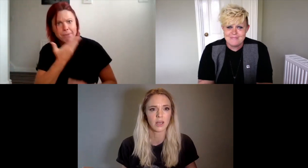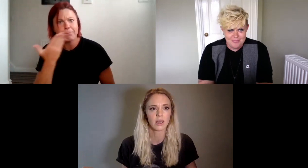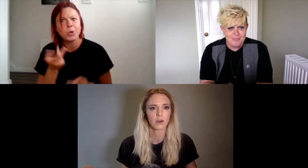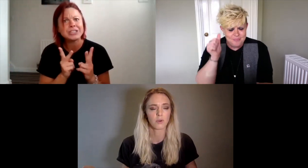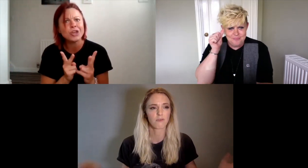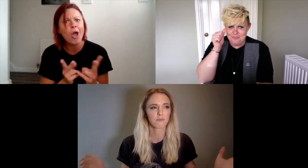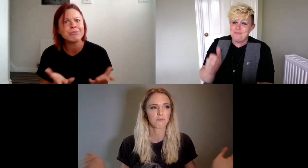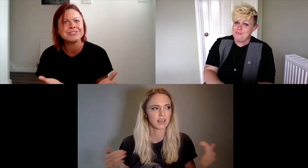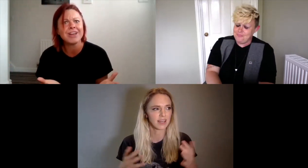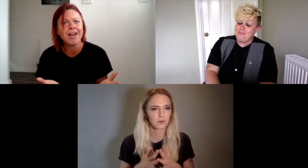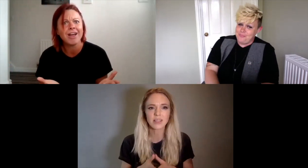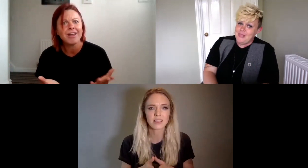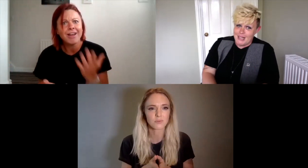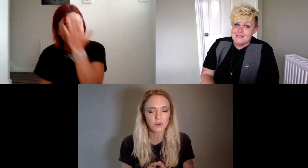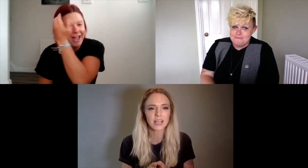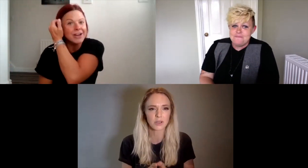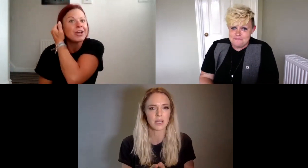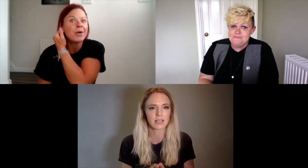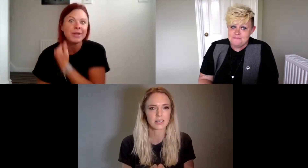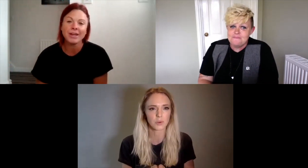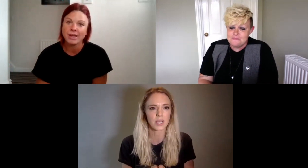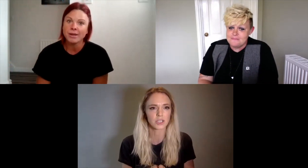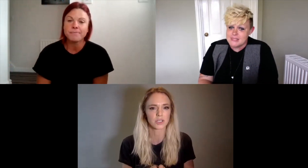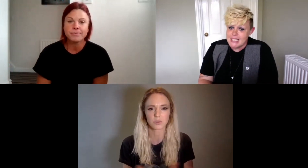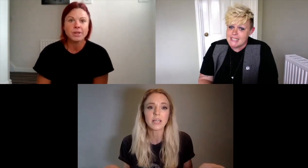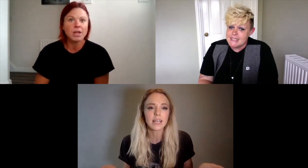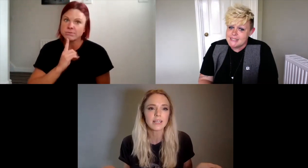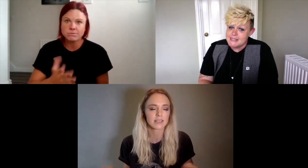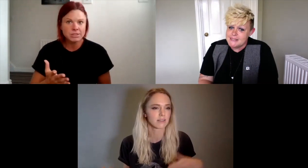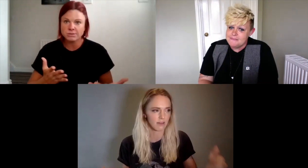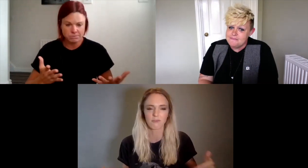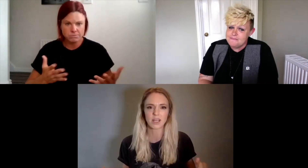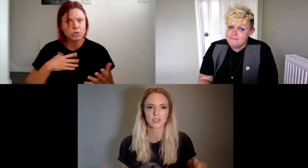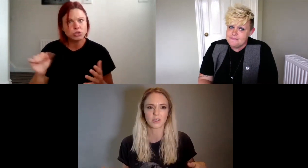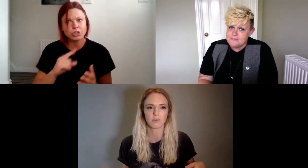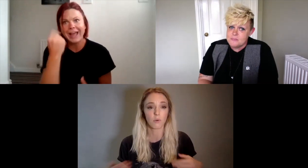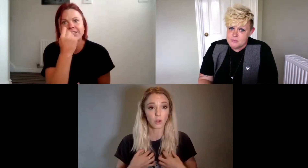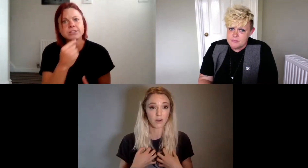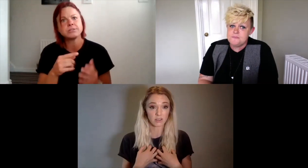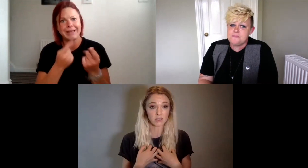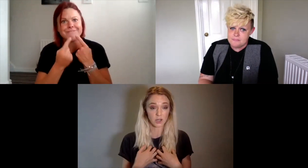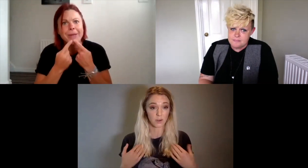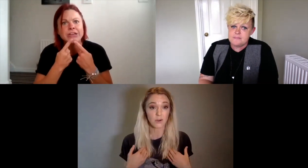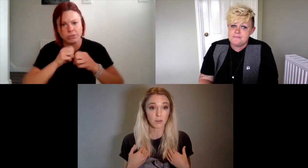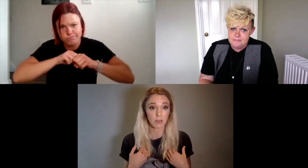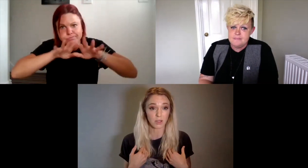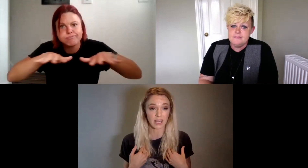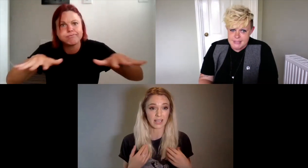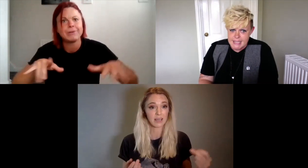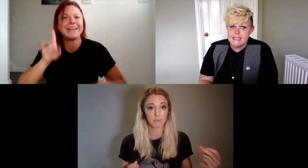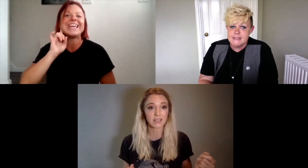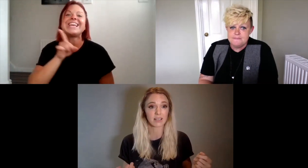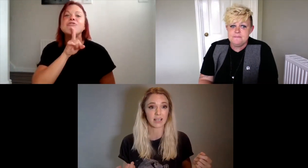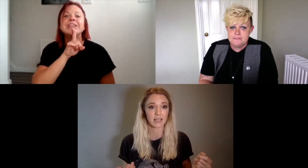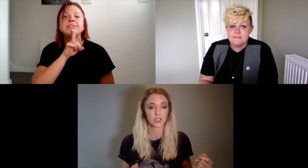necessary. We're in this really unique situations. We need information, all of us, hearing people are getting